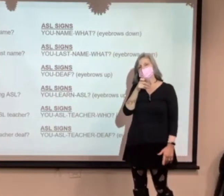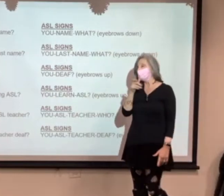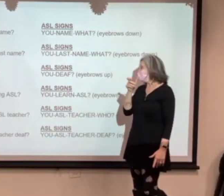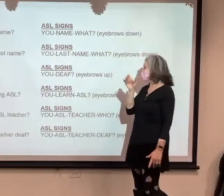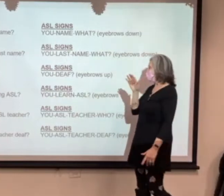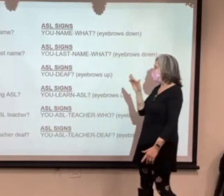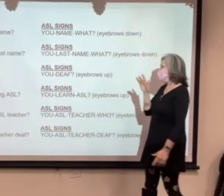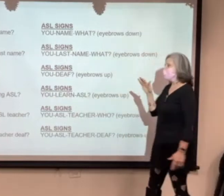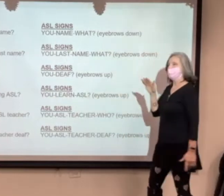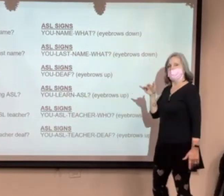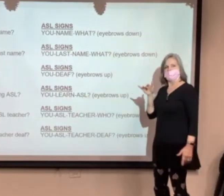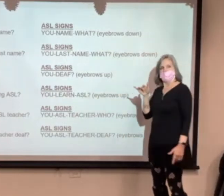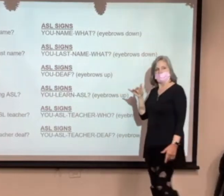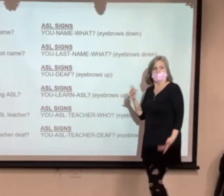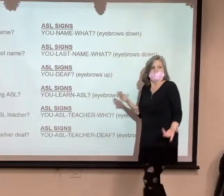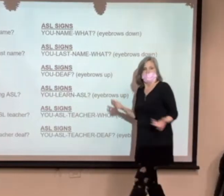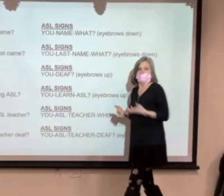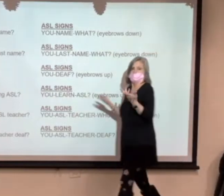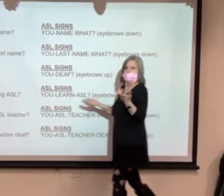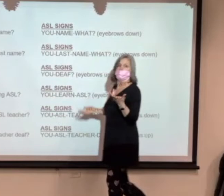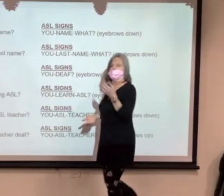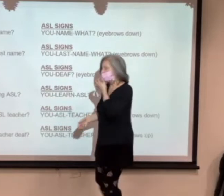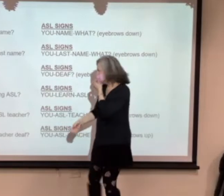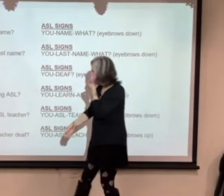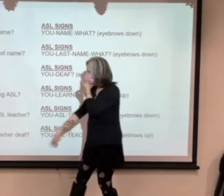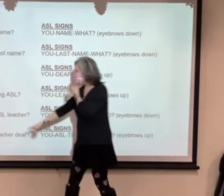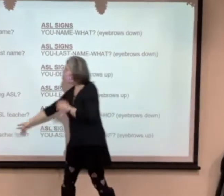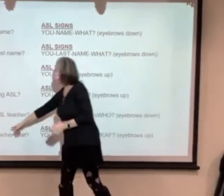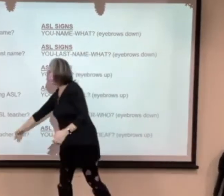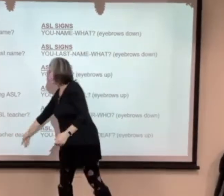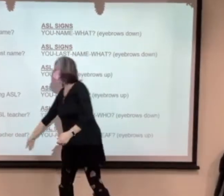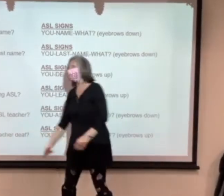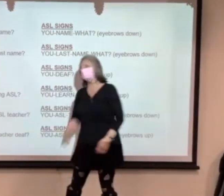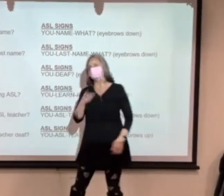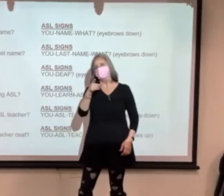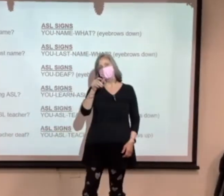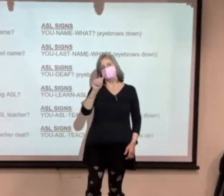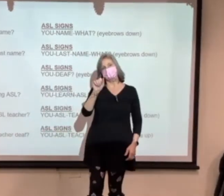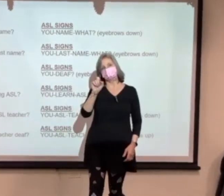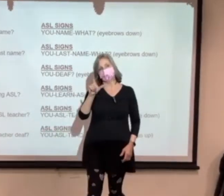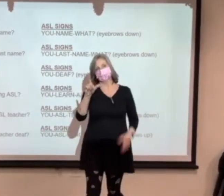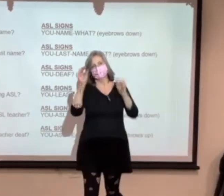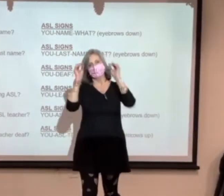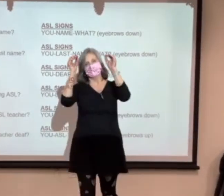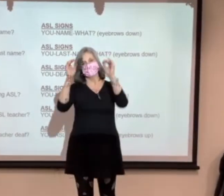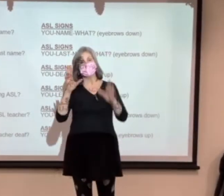then you're going to finger spell my name or whoever's name. And then they're going to ask you if your ASL teacher is